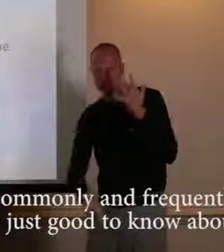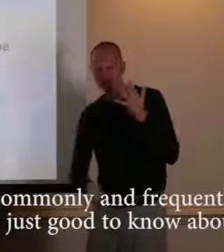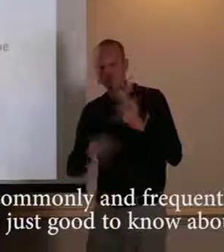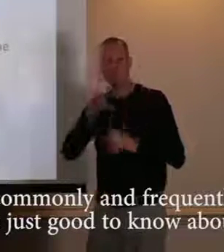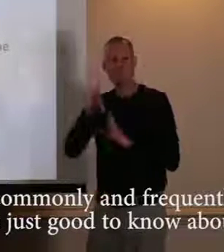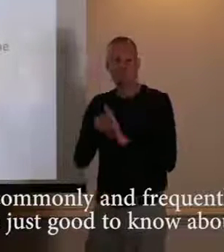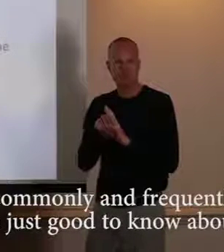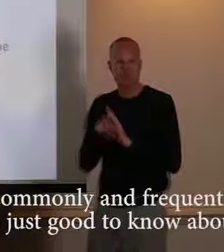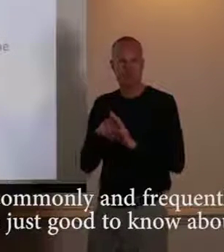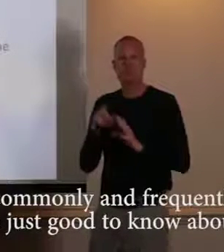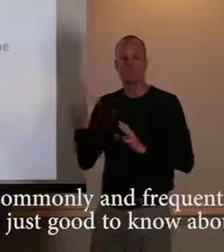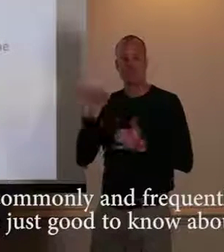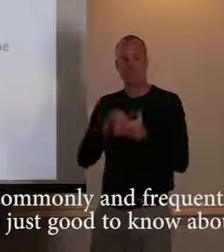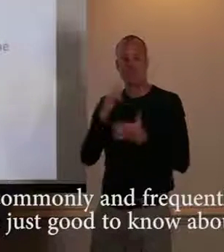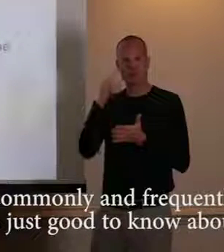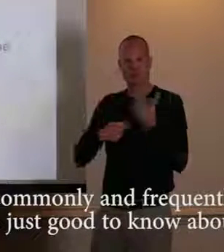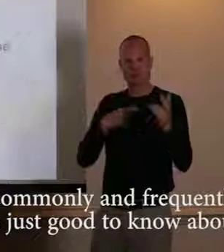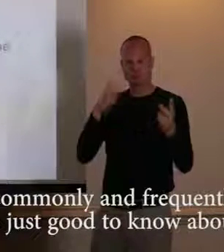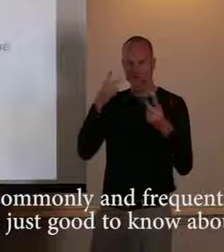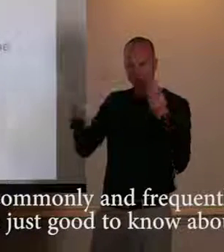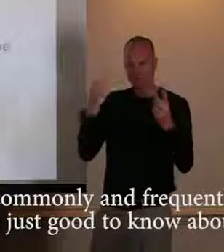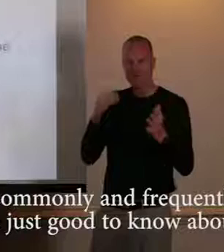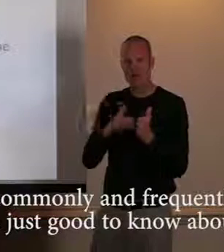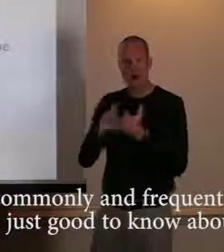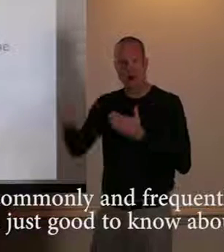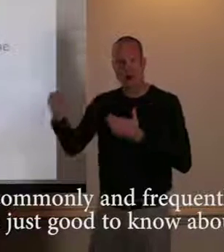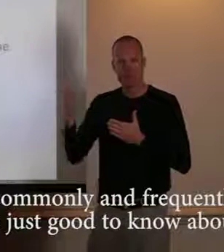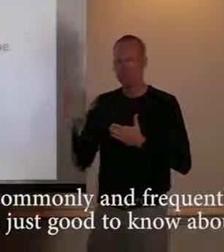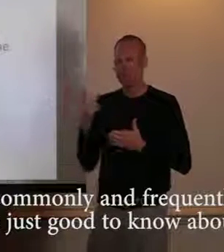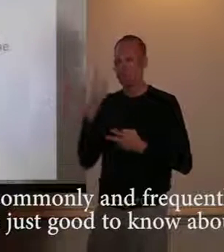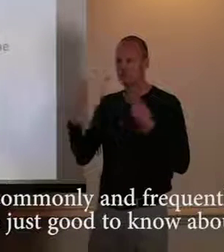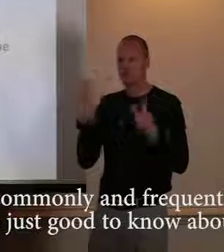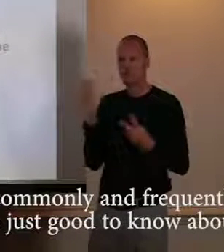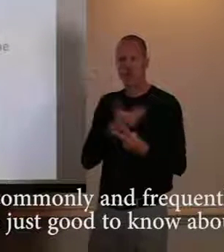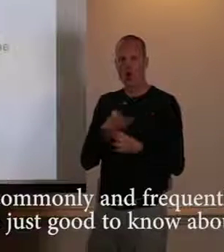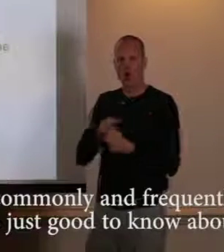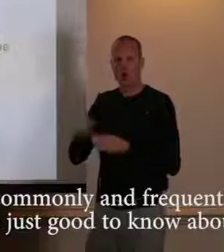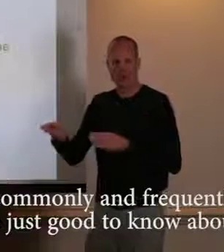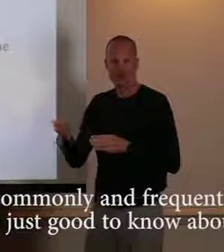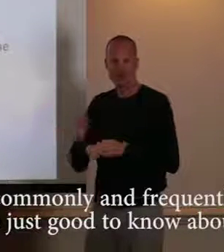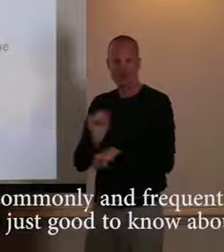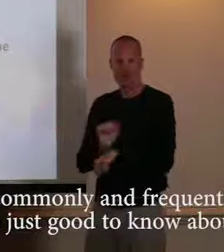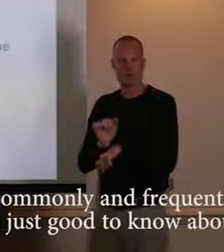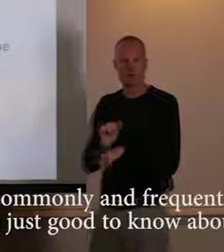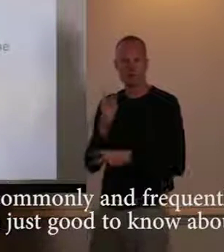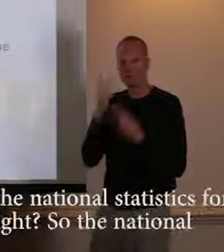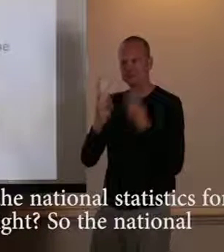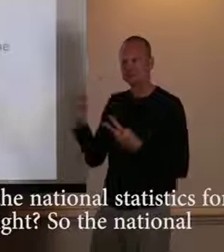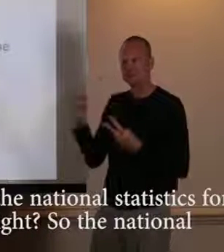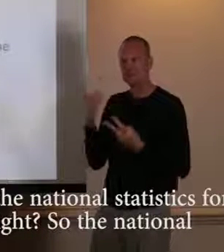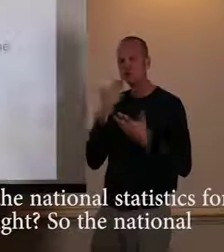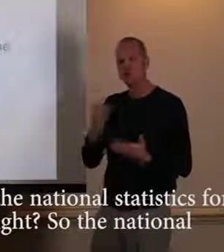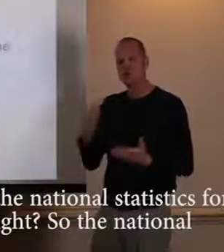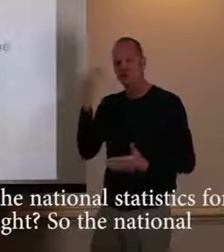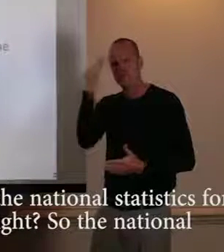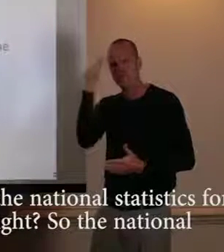These are things that we see commonly and frequently within our realm of work, so it's just good to know about the different types.